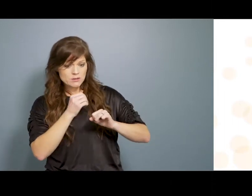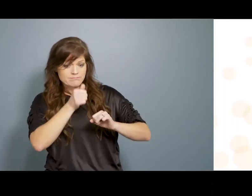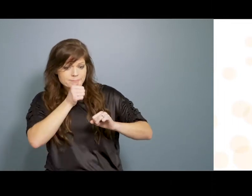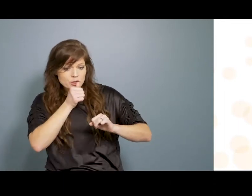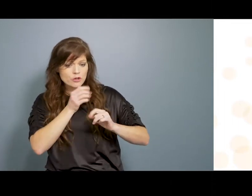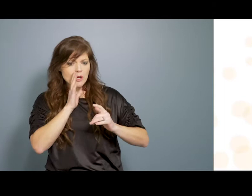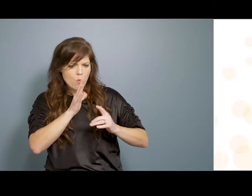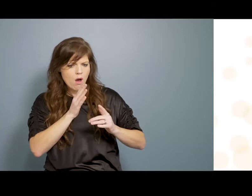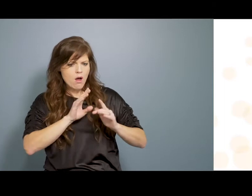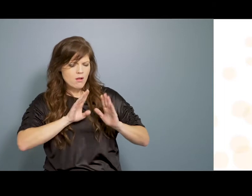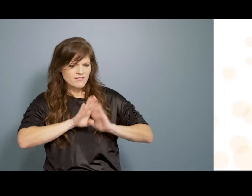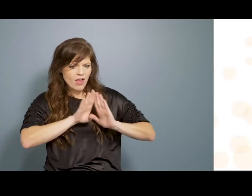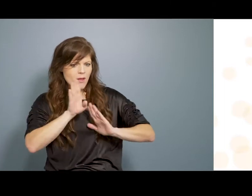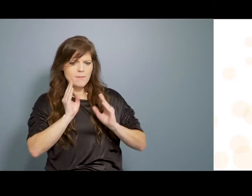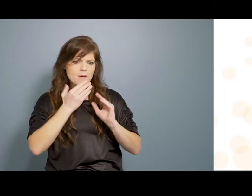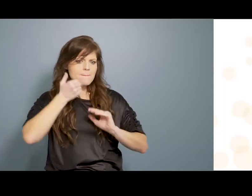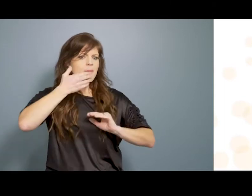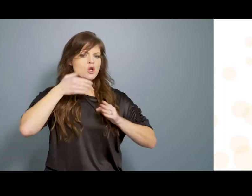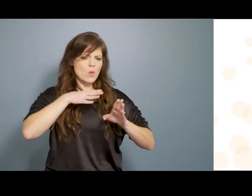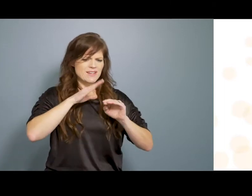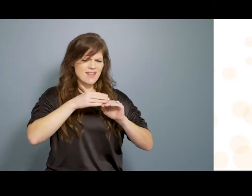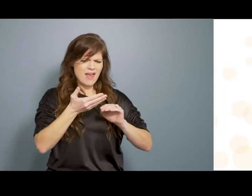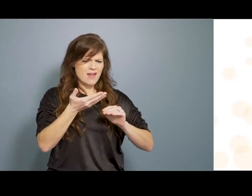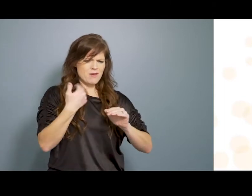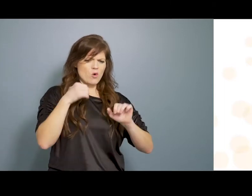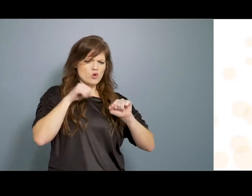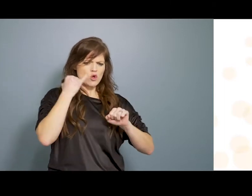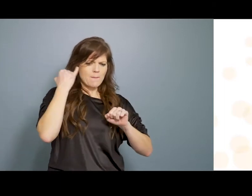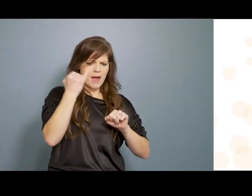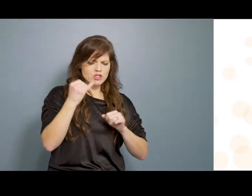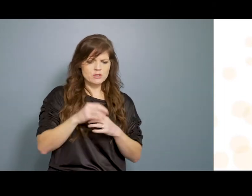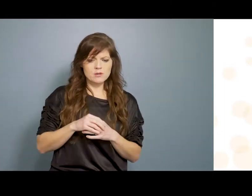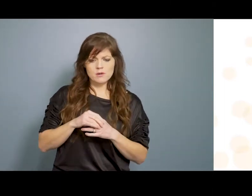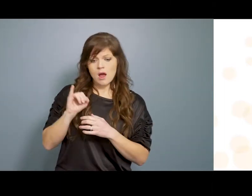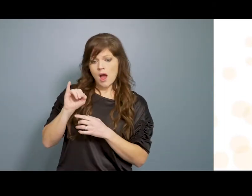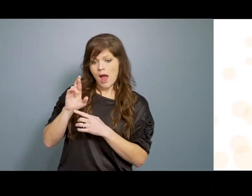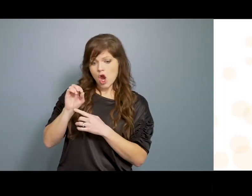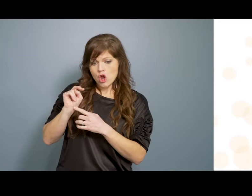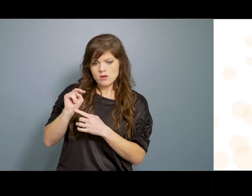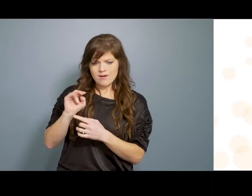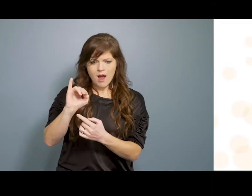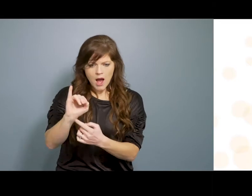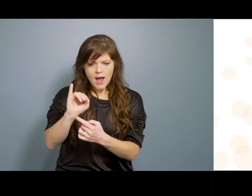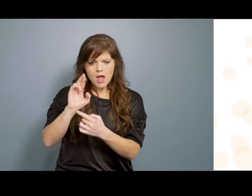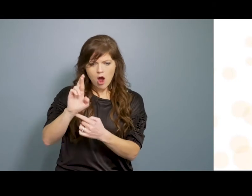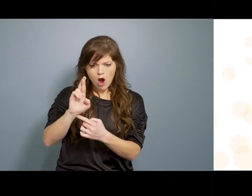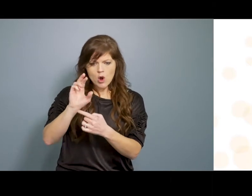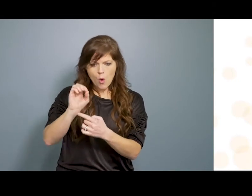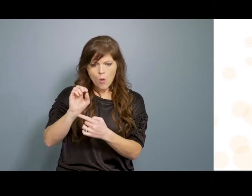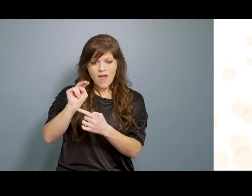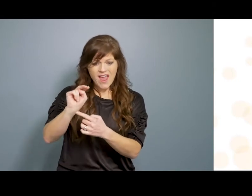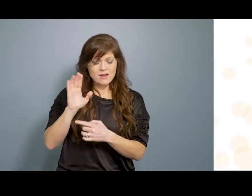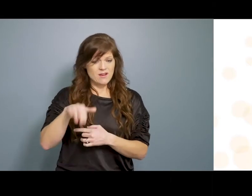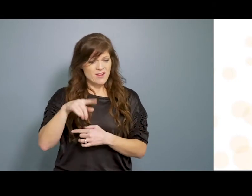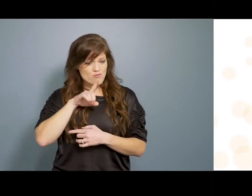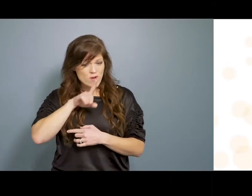cannot even imagine. Forensic science will explode. IRON, I-R-O-N. This is a new and